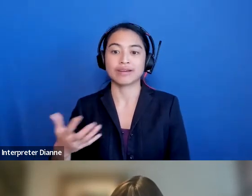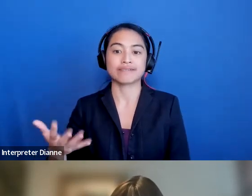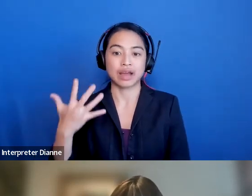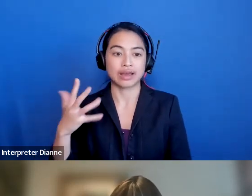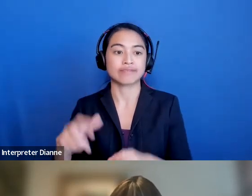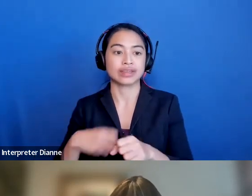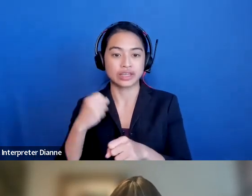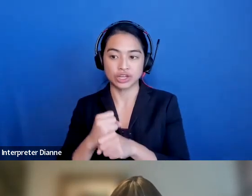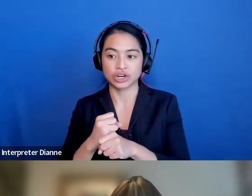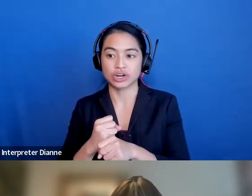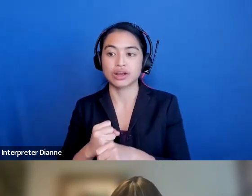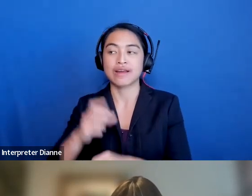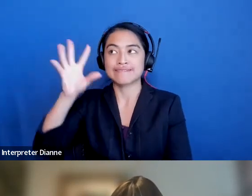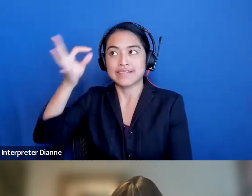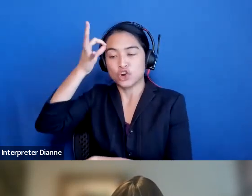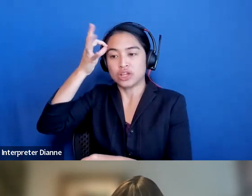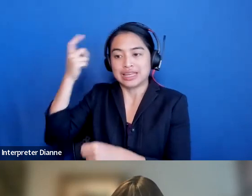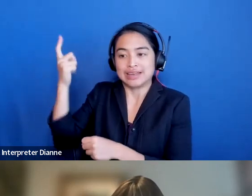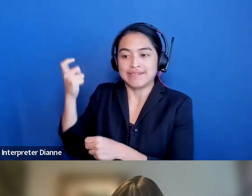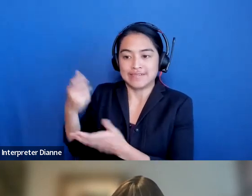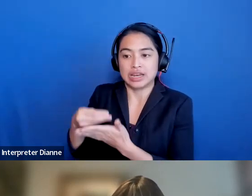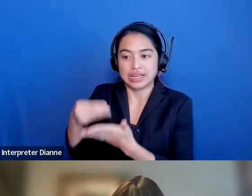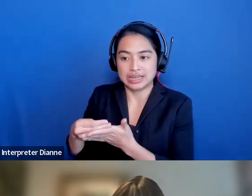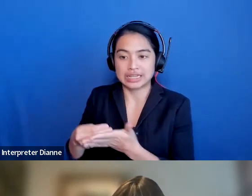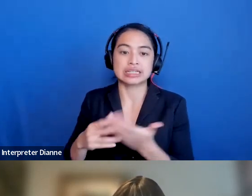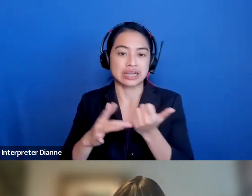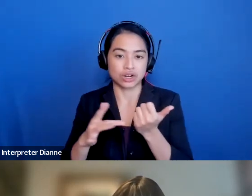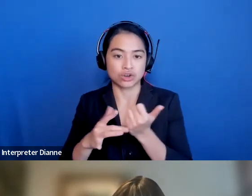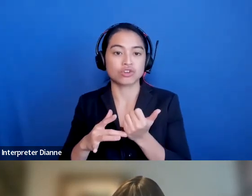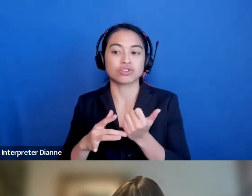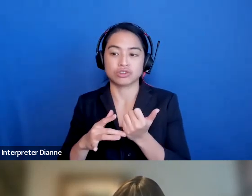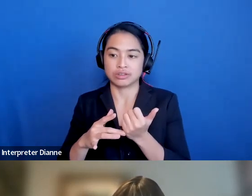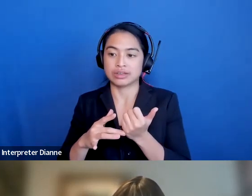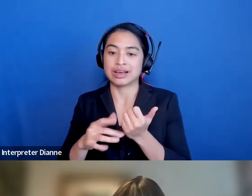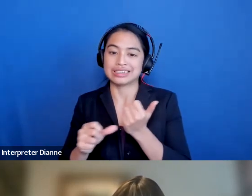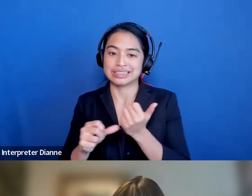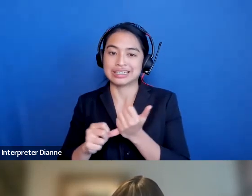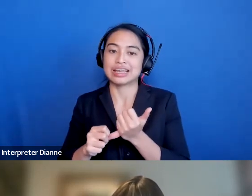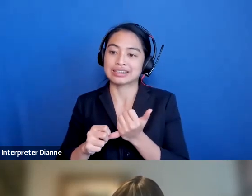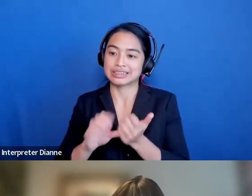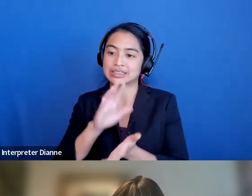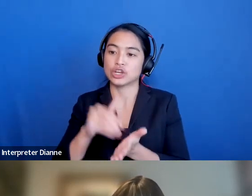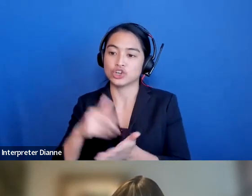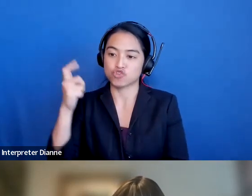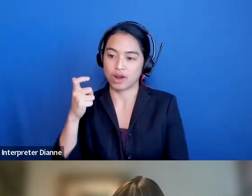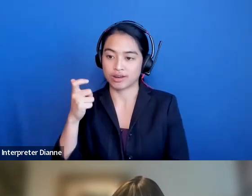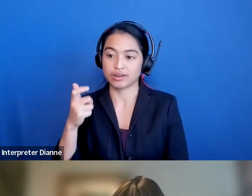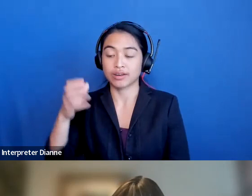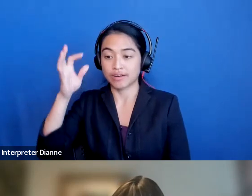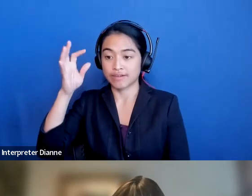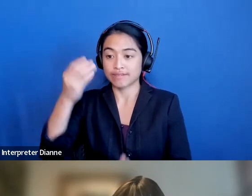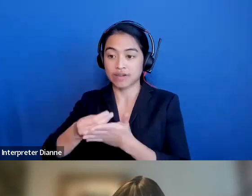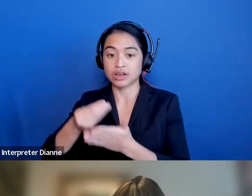5-year federally funded technical assistance center grant. Our funds come from the Administration